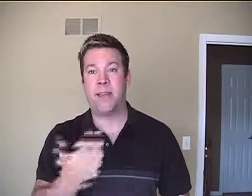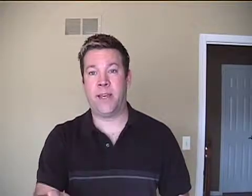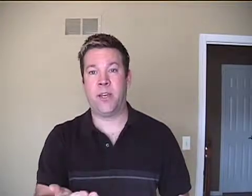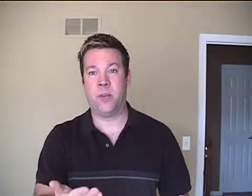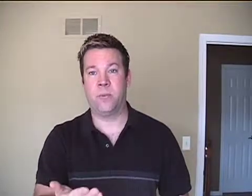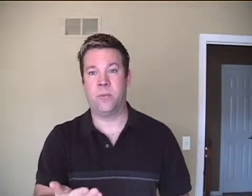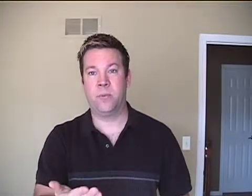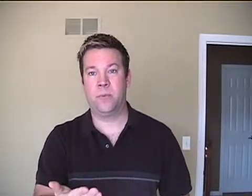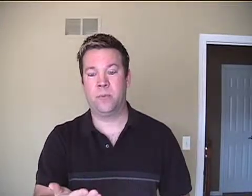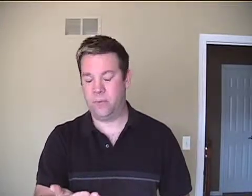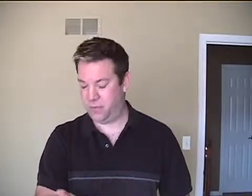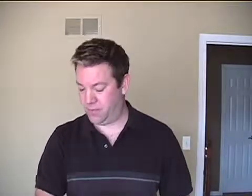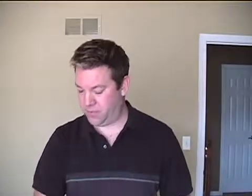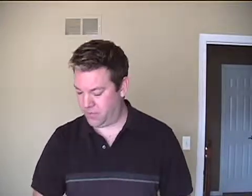Thank you.